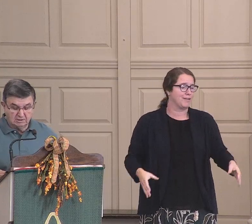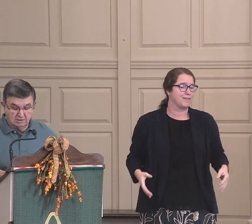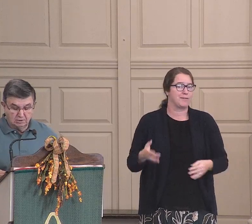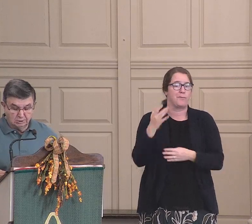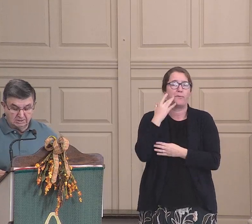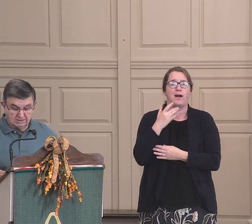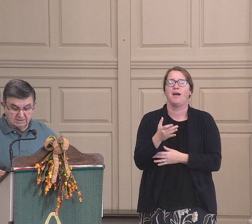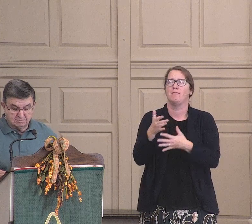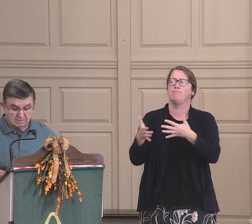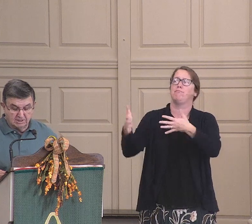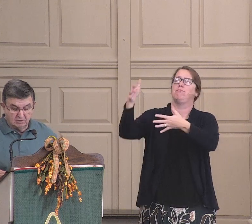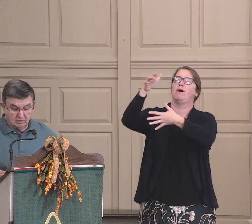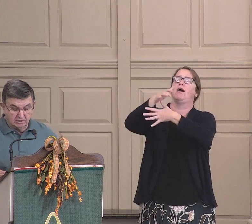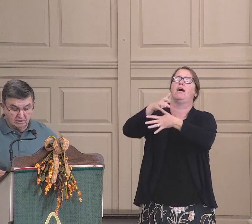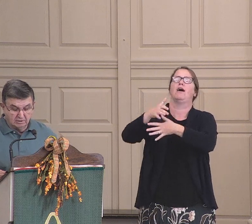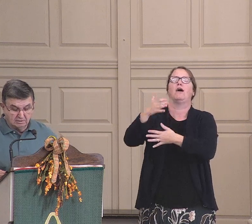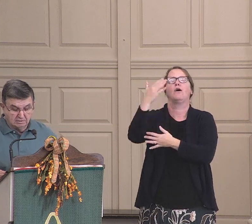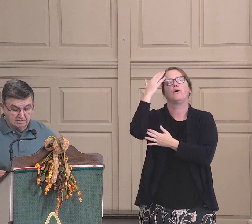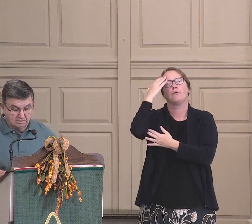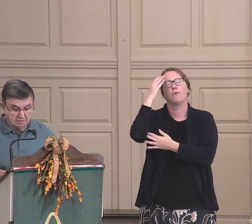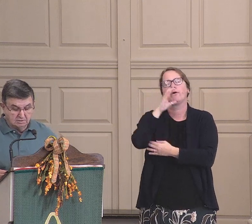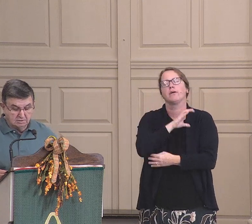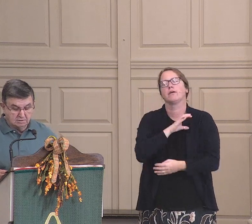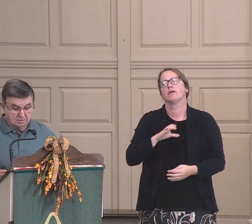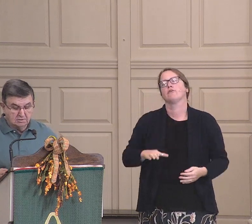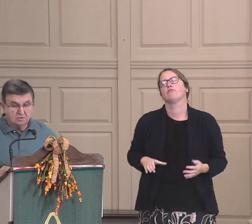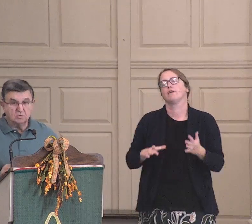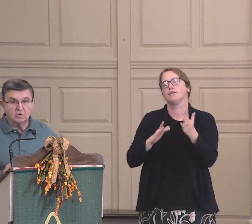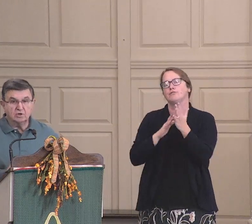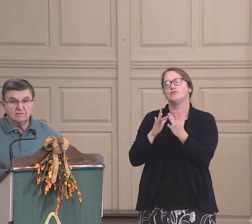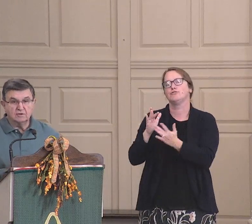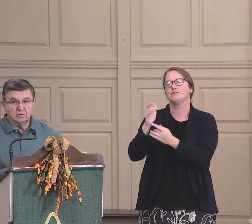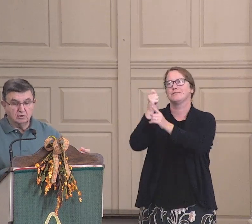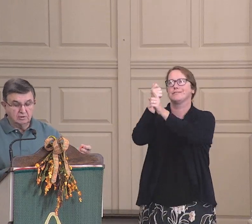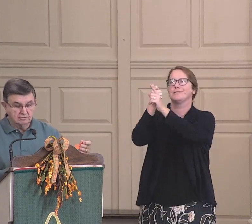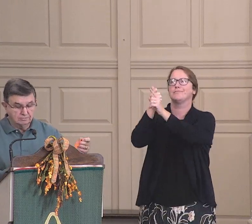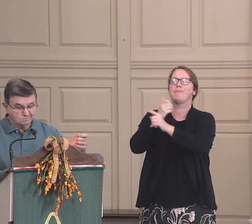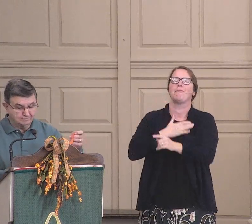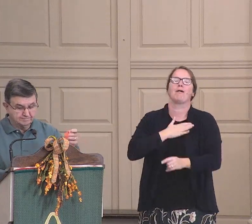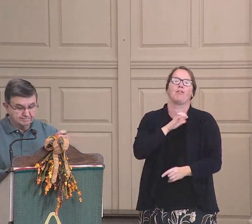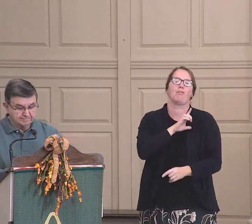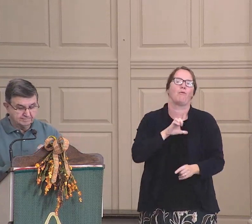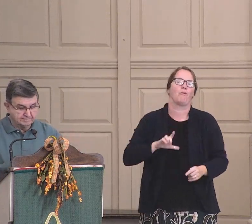Christ Jesus, my Lord. The word of the Lord.